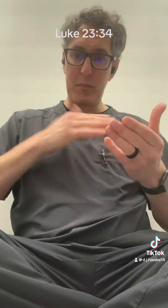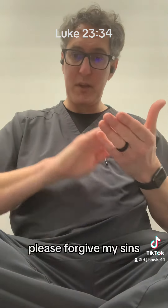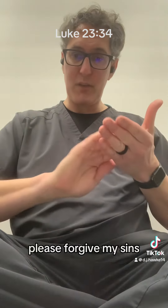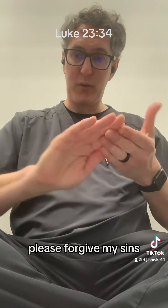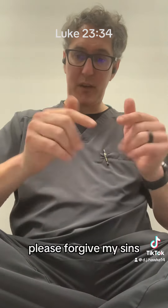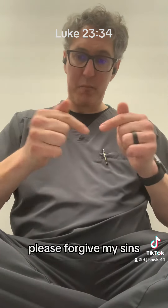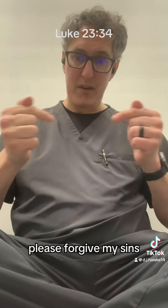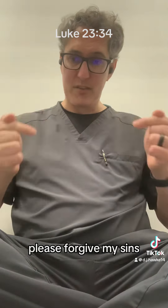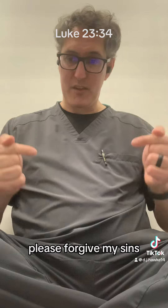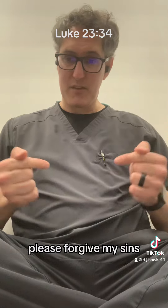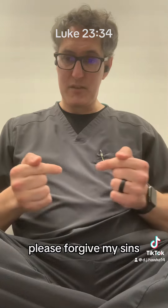Please forgive my sins.